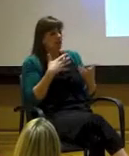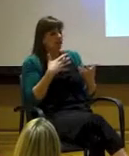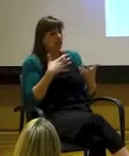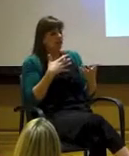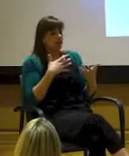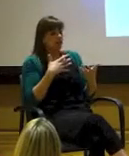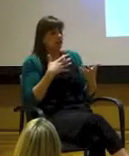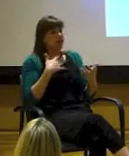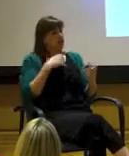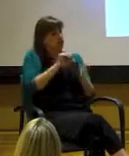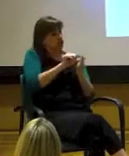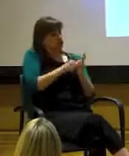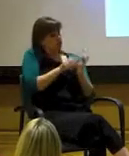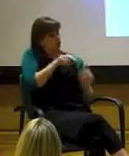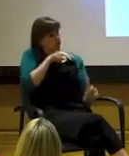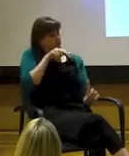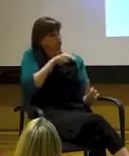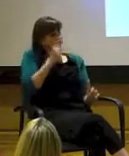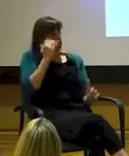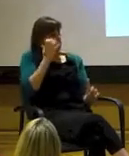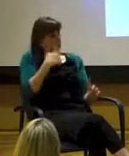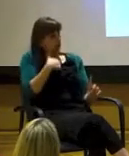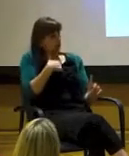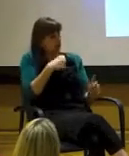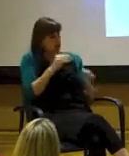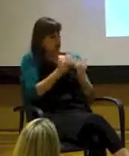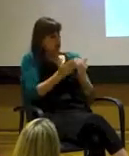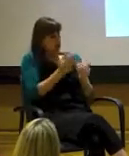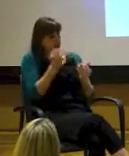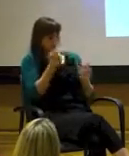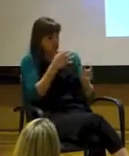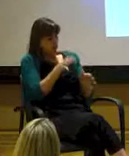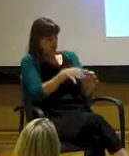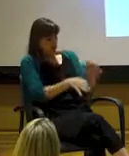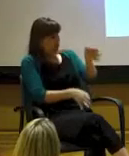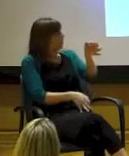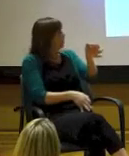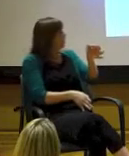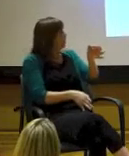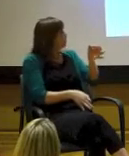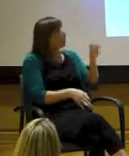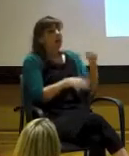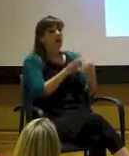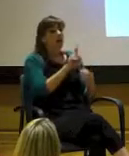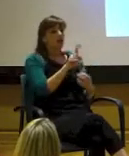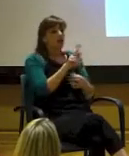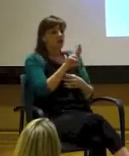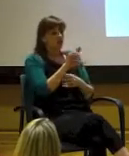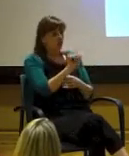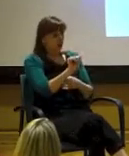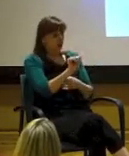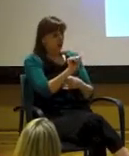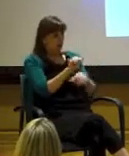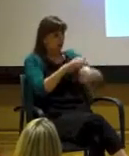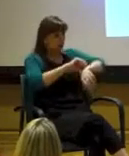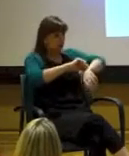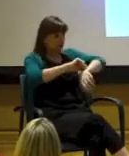orientation from a surgical standpoint. Now, I'm closing dura. The dura was also splayed